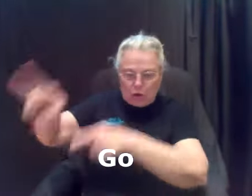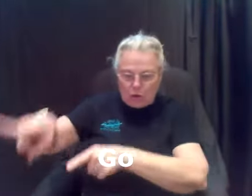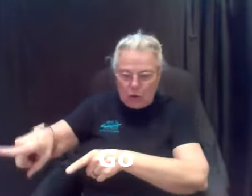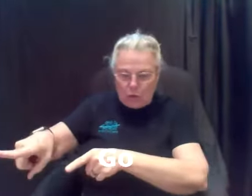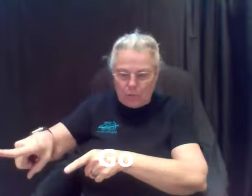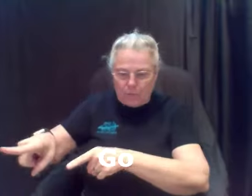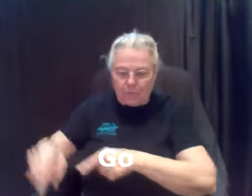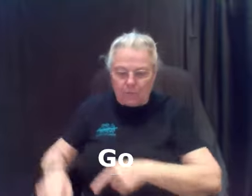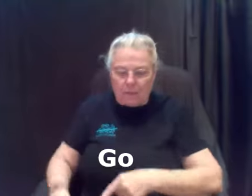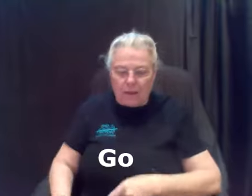Go.